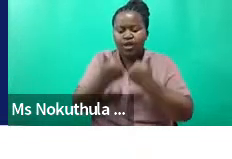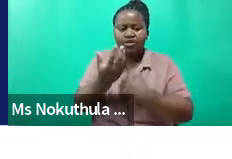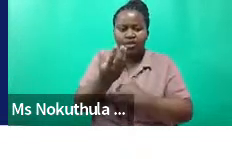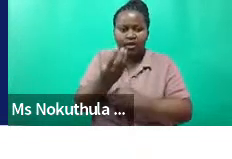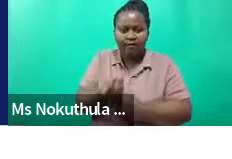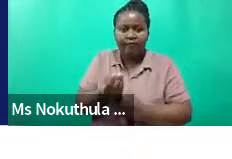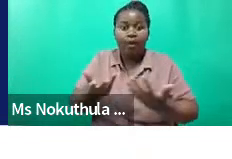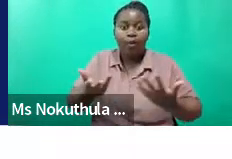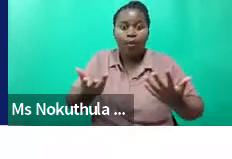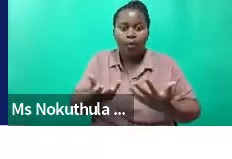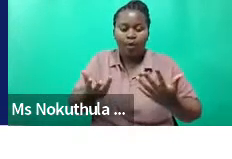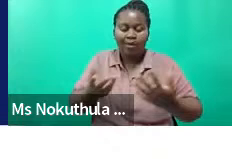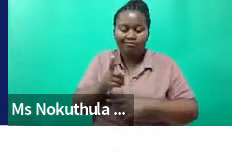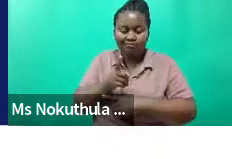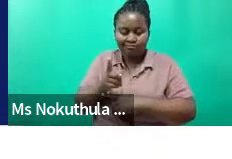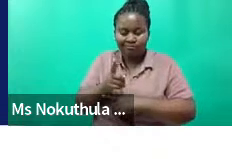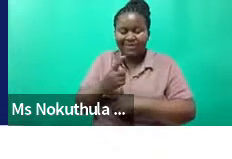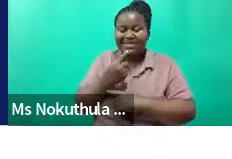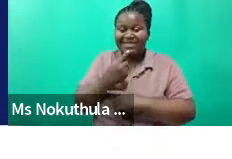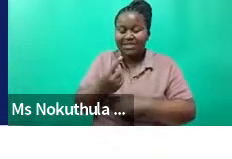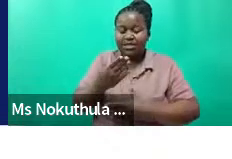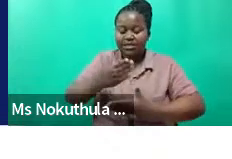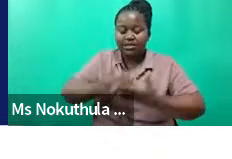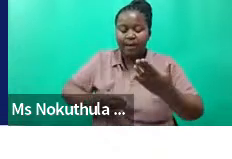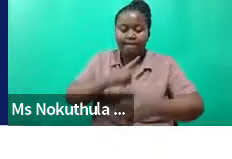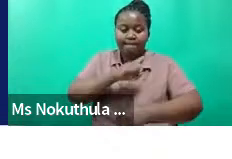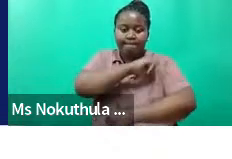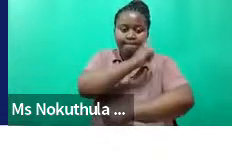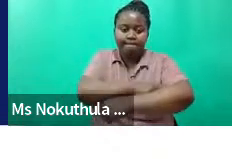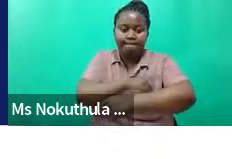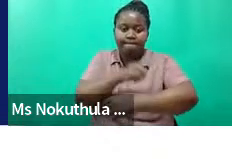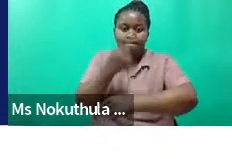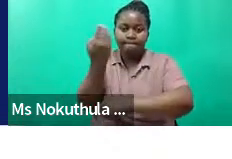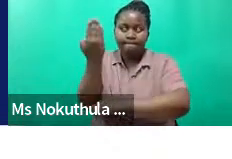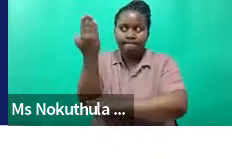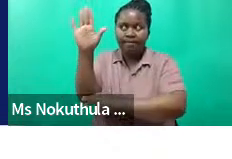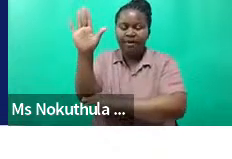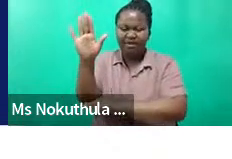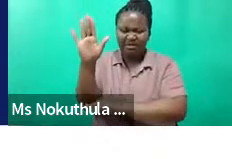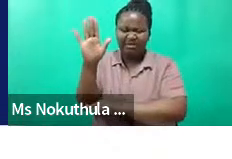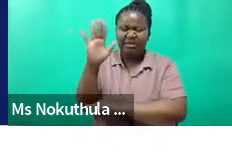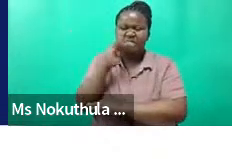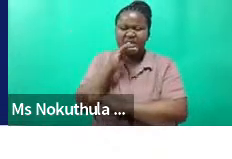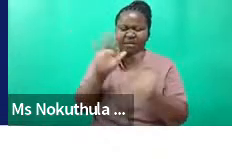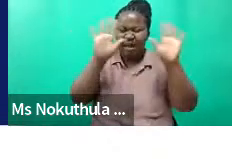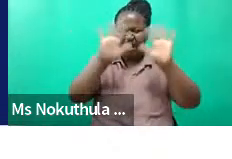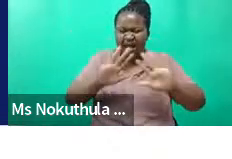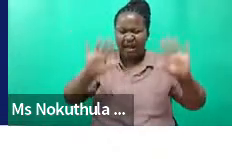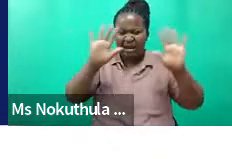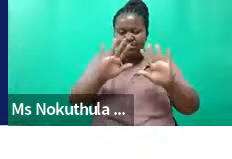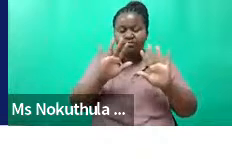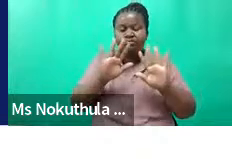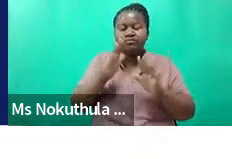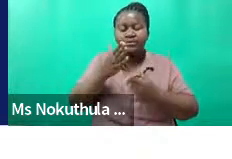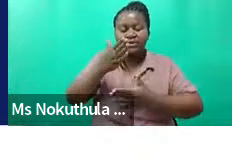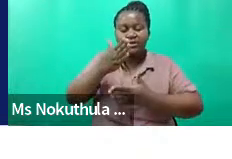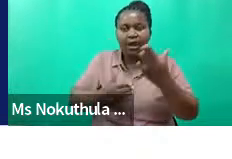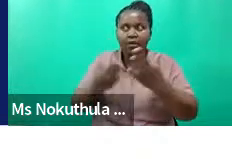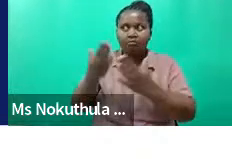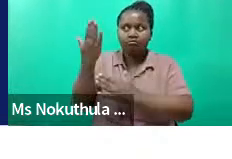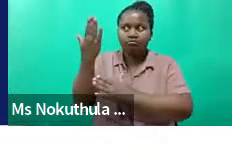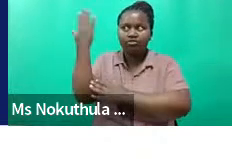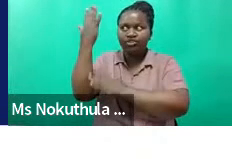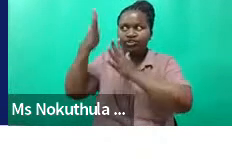said some of the PowerPoints were too colorful for her. Some lecturers like to use color